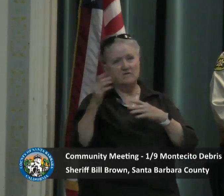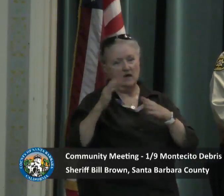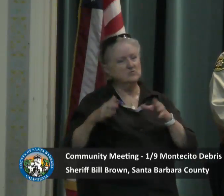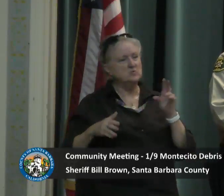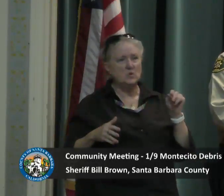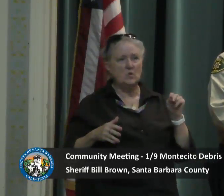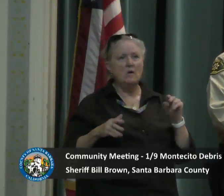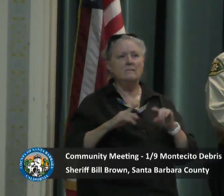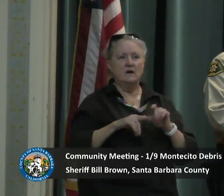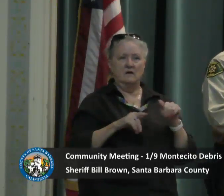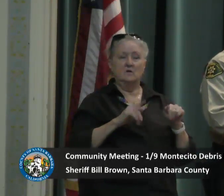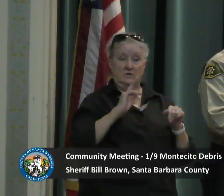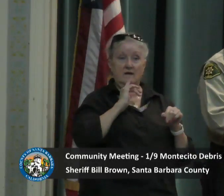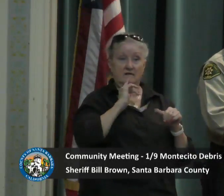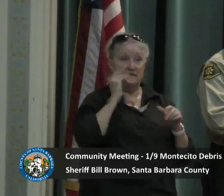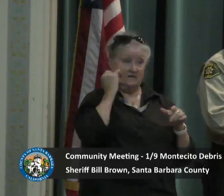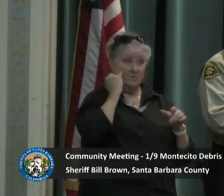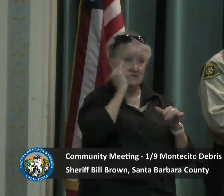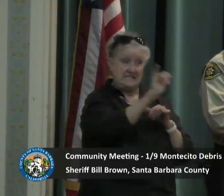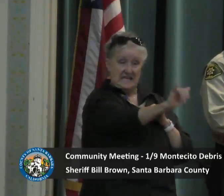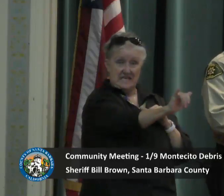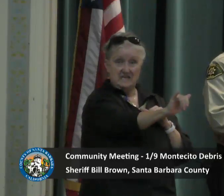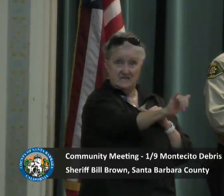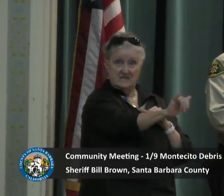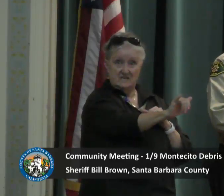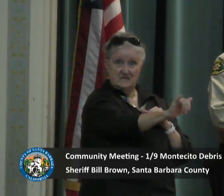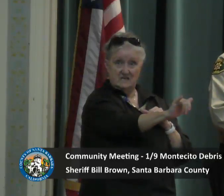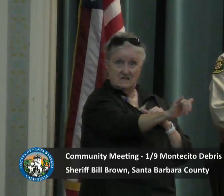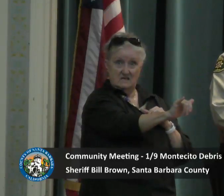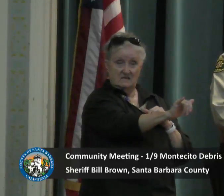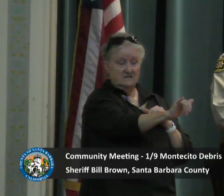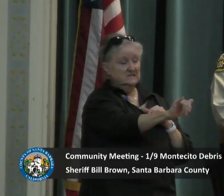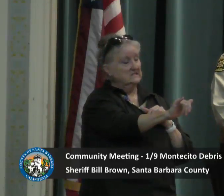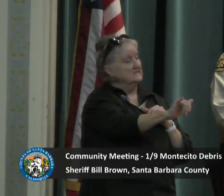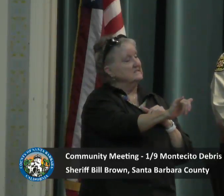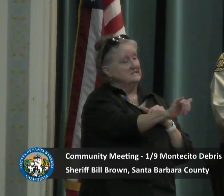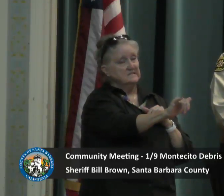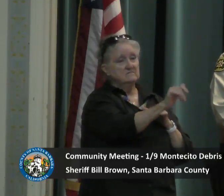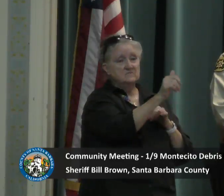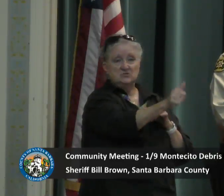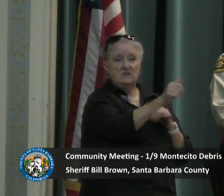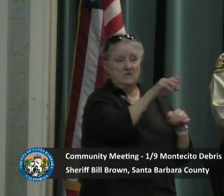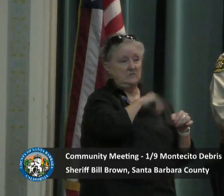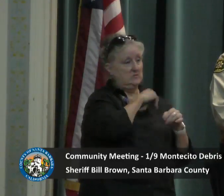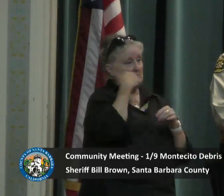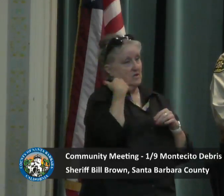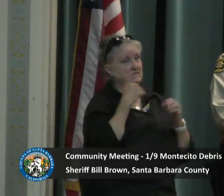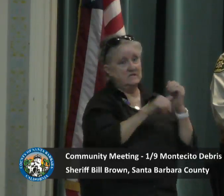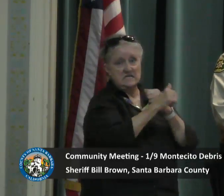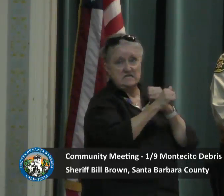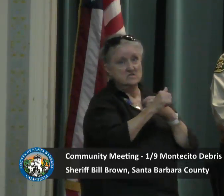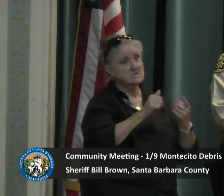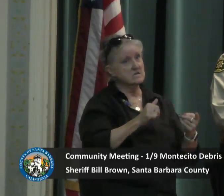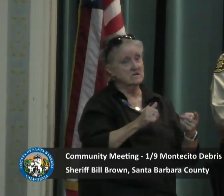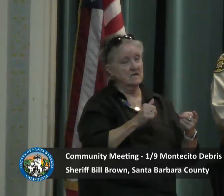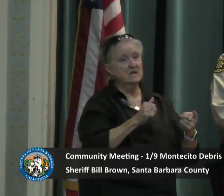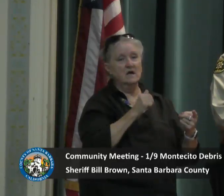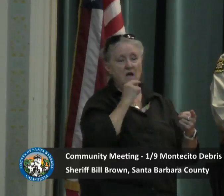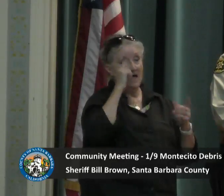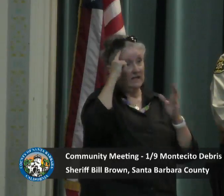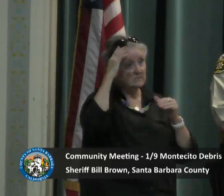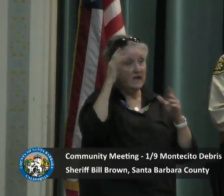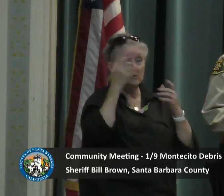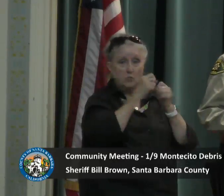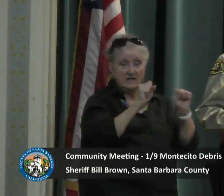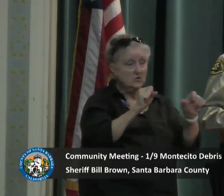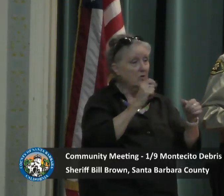But reality is, if you remain, you do so at your own peril, and you should not expect rescue or